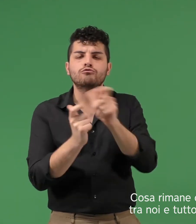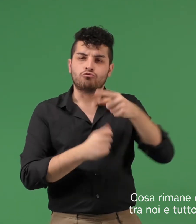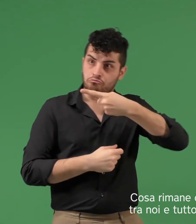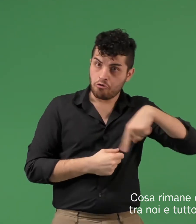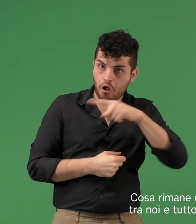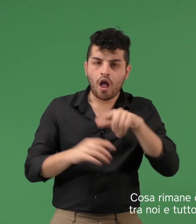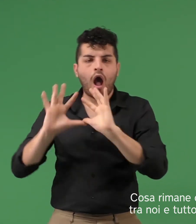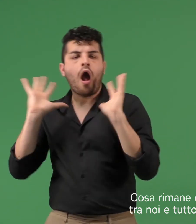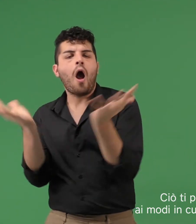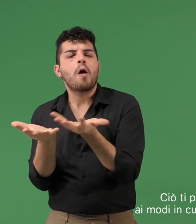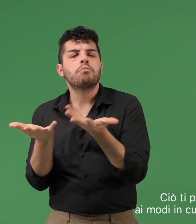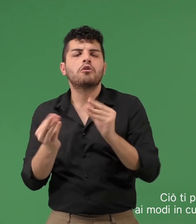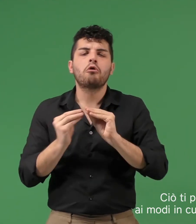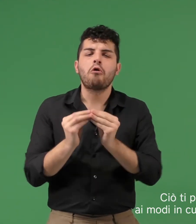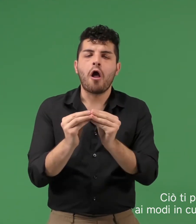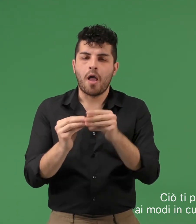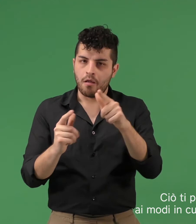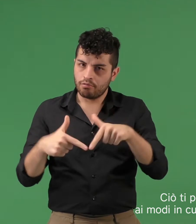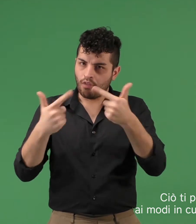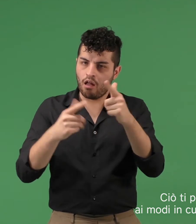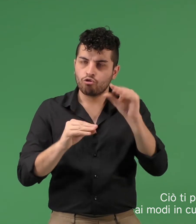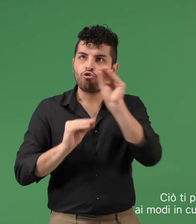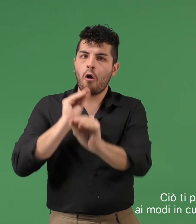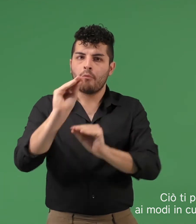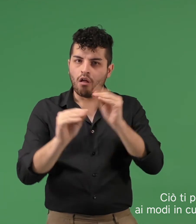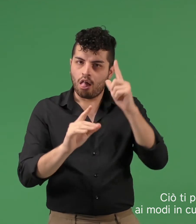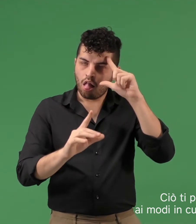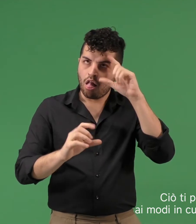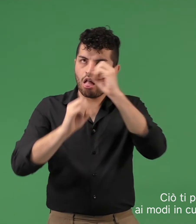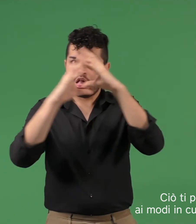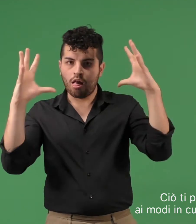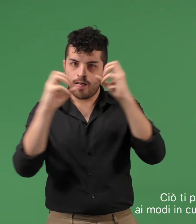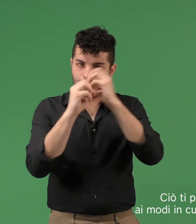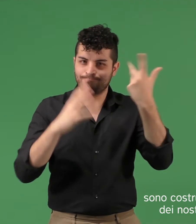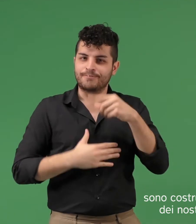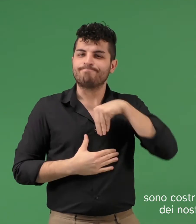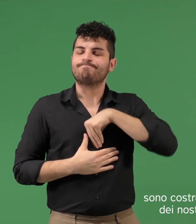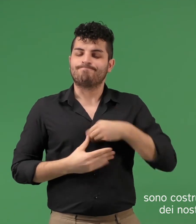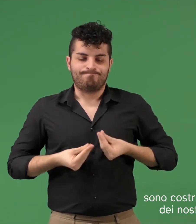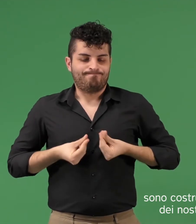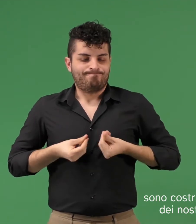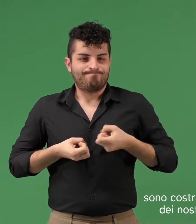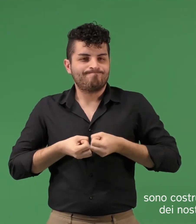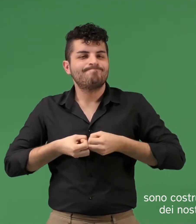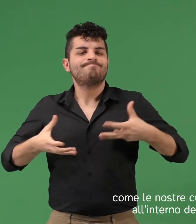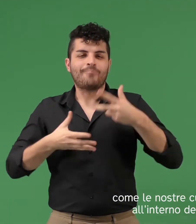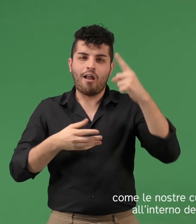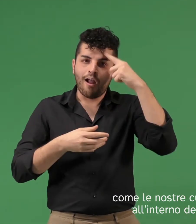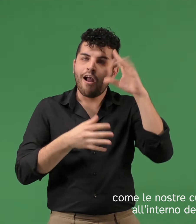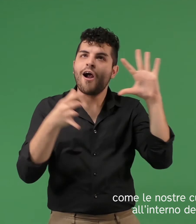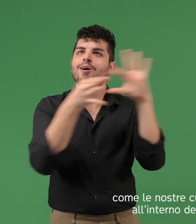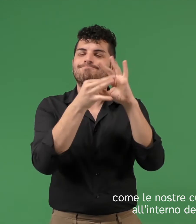and our surroundings? And it makes you think about the ways in which our politics are built into our